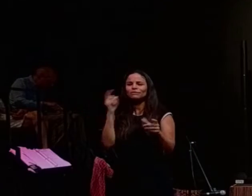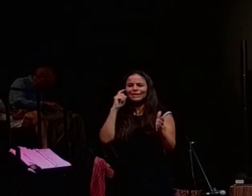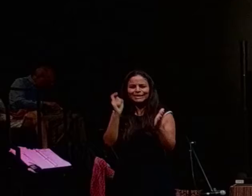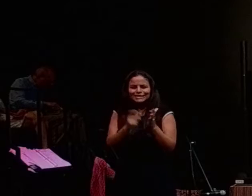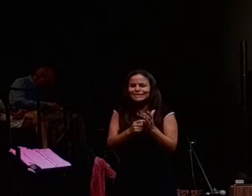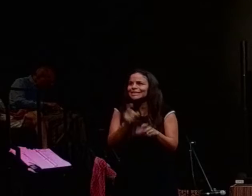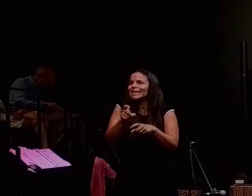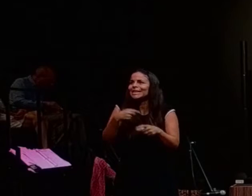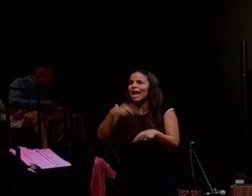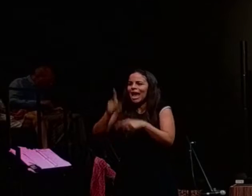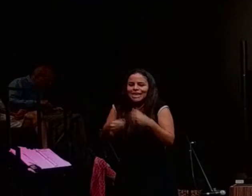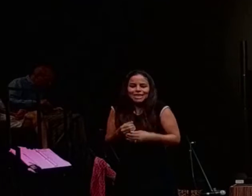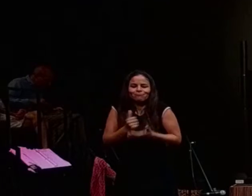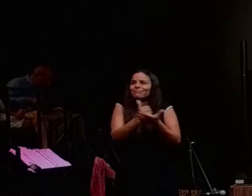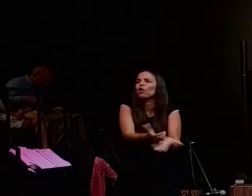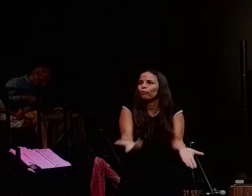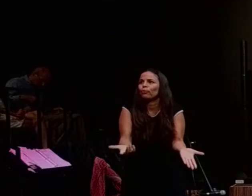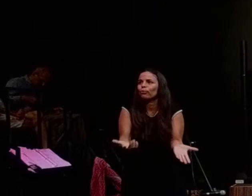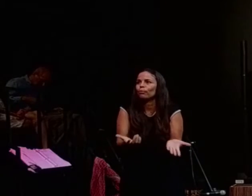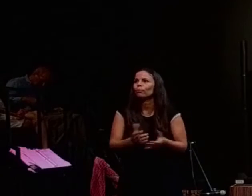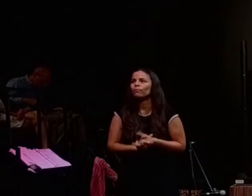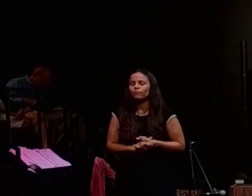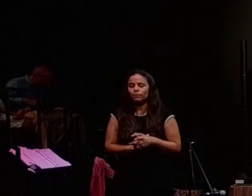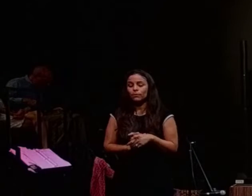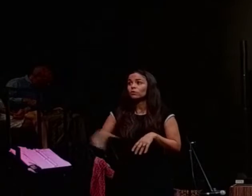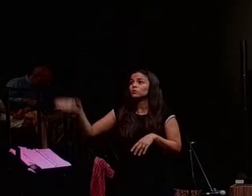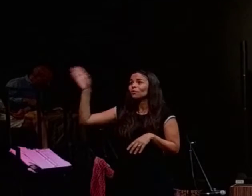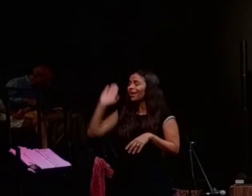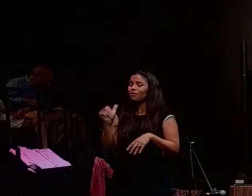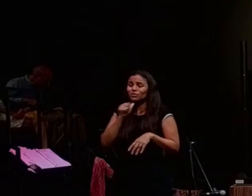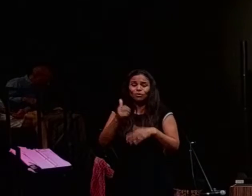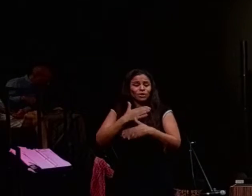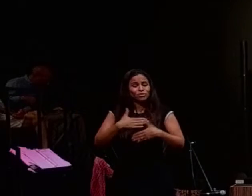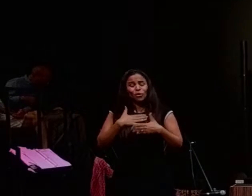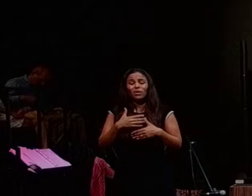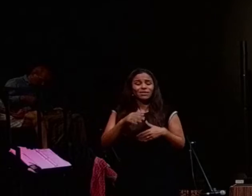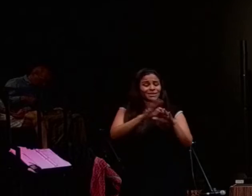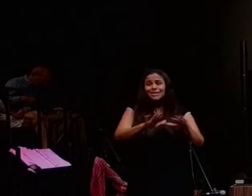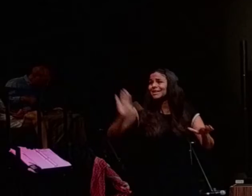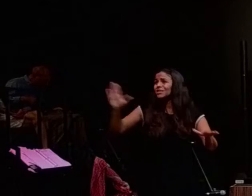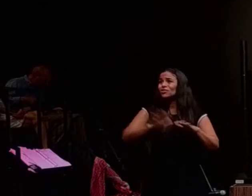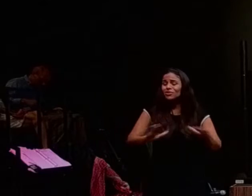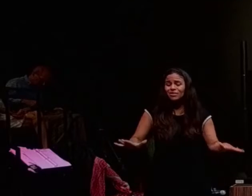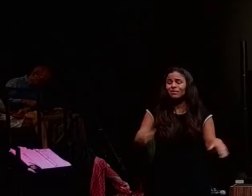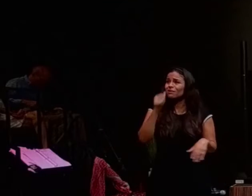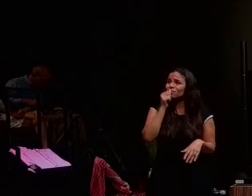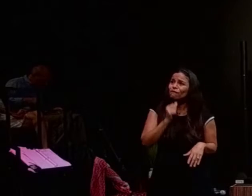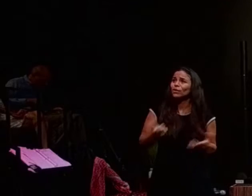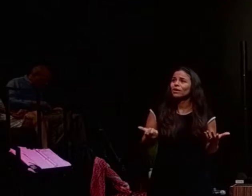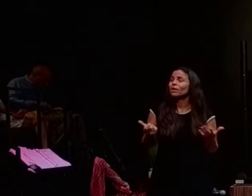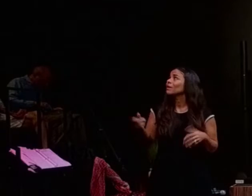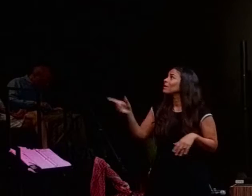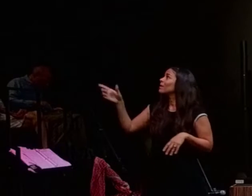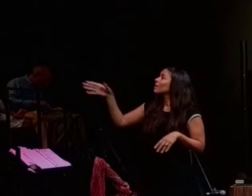towards being the people He wants us to be. God takes no pleasure in the suffering of His children. 2 Peter 3:9 says, "The Lord